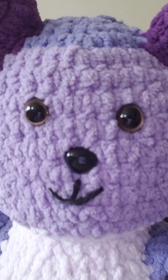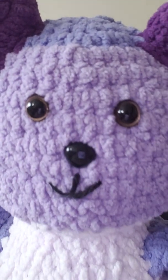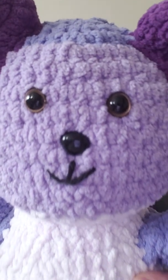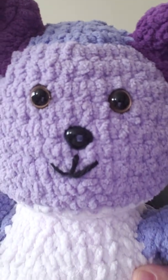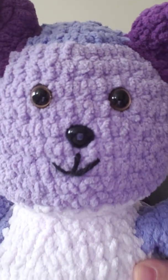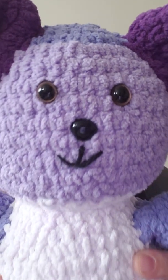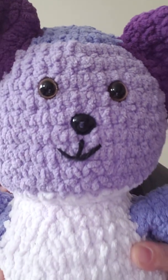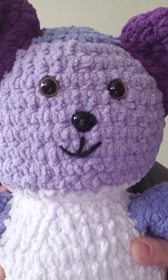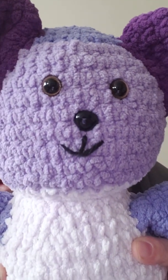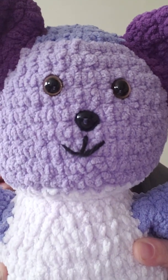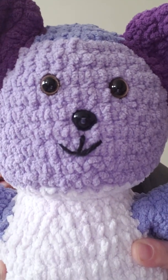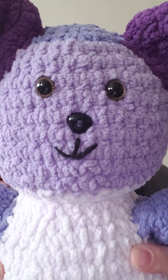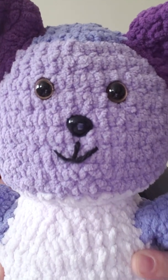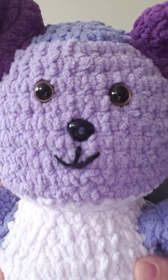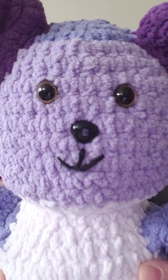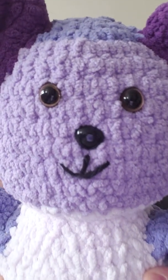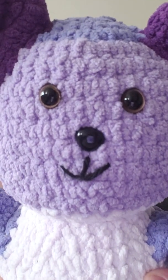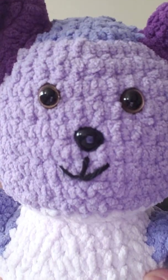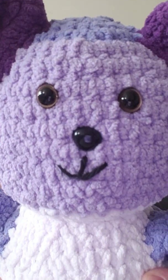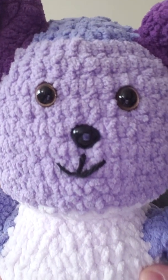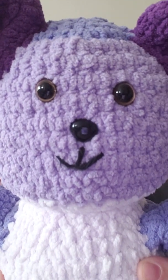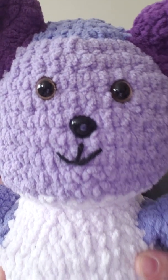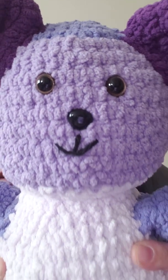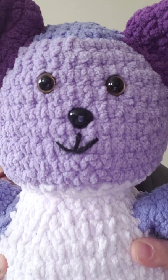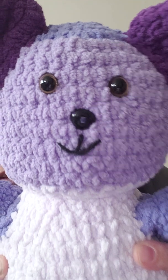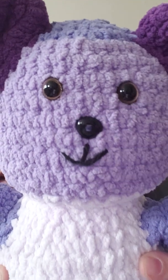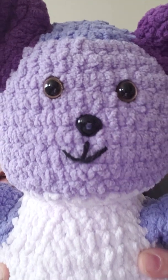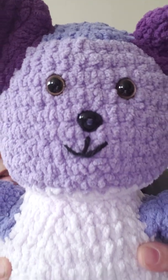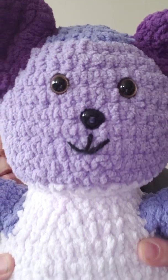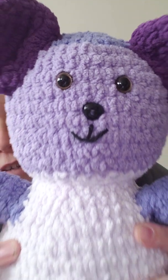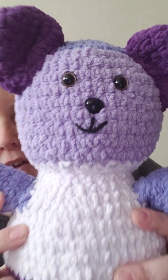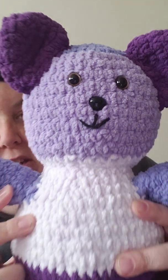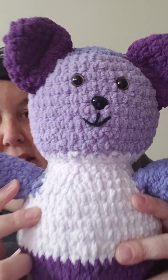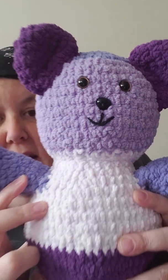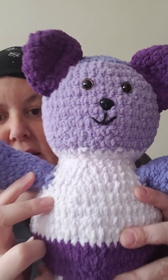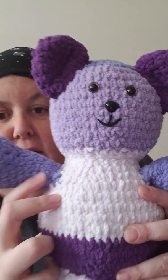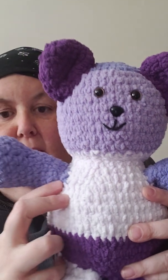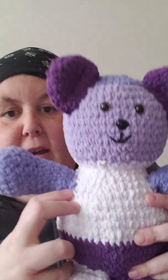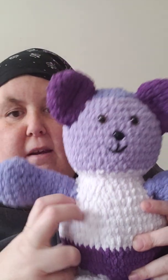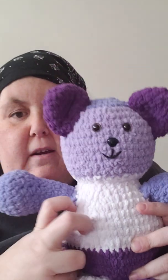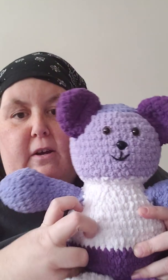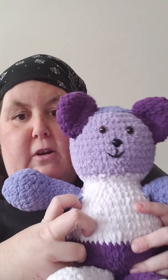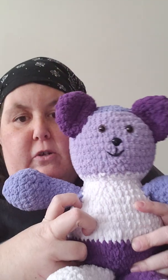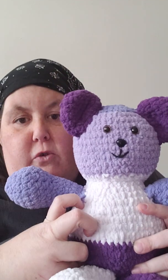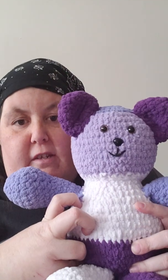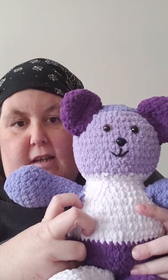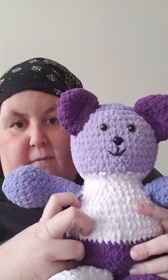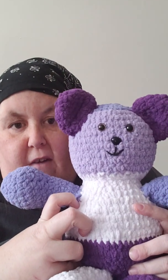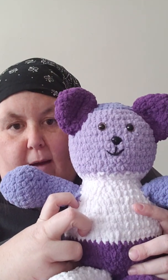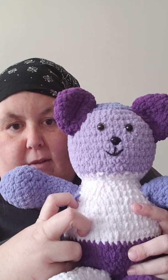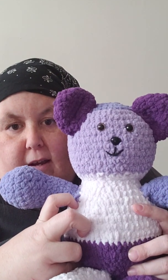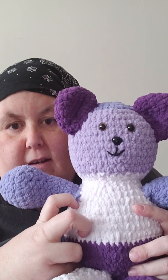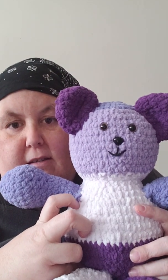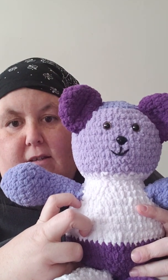blue, so that they can identify the different teddies, because all these teddies are going to the same family.